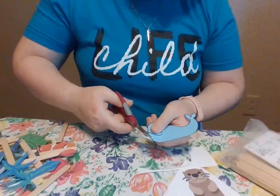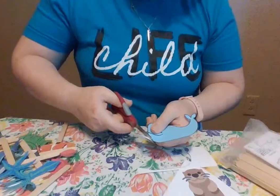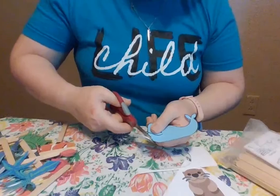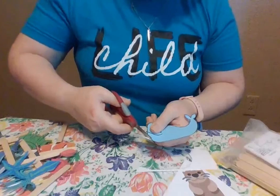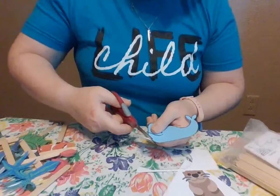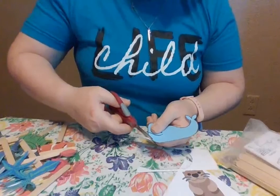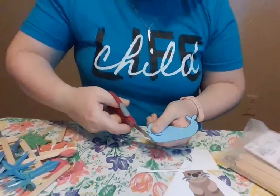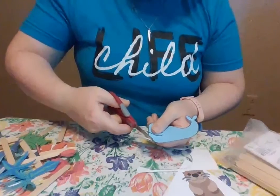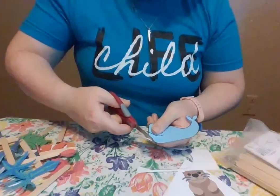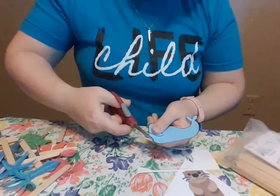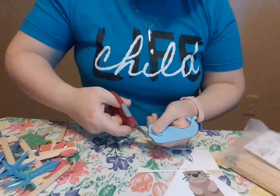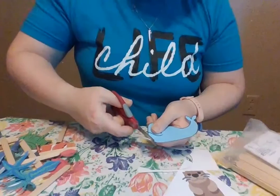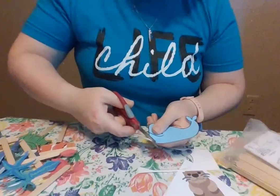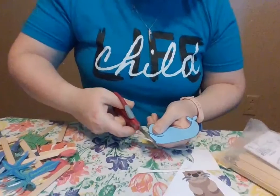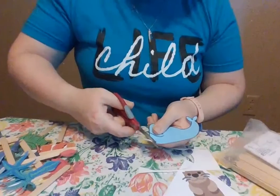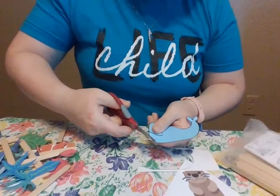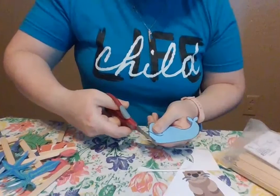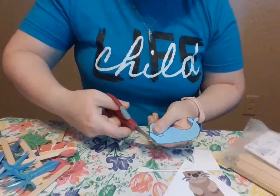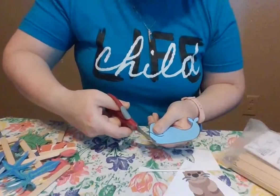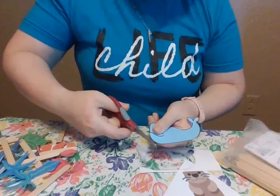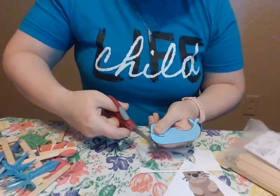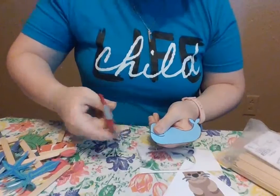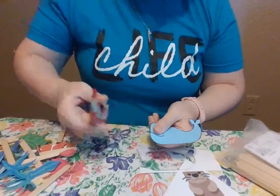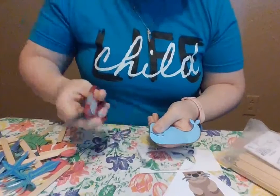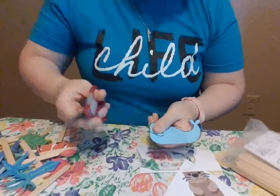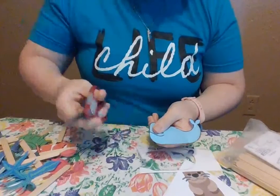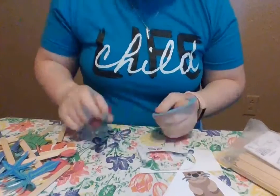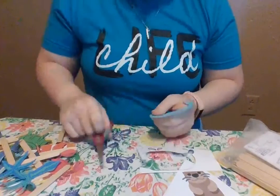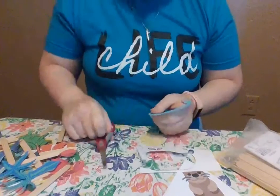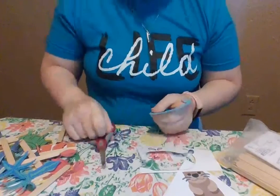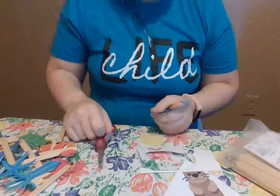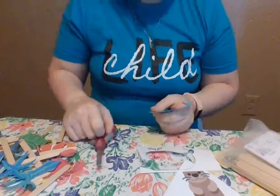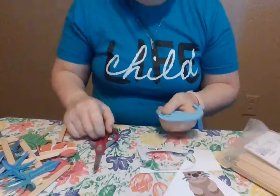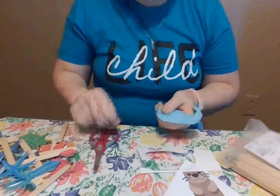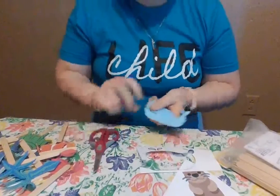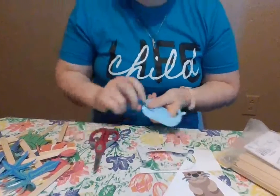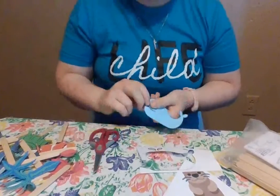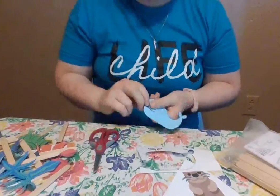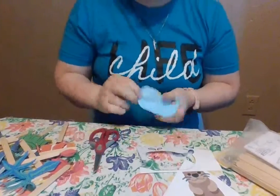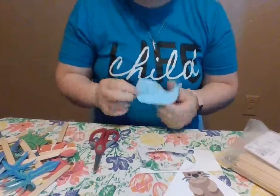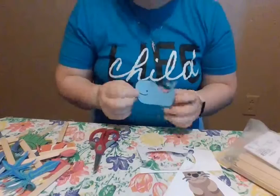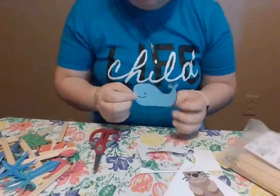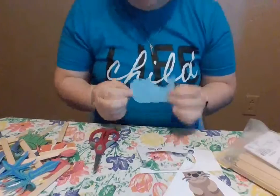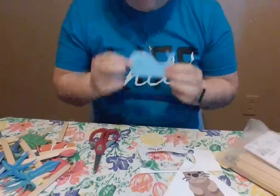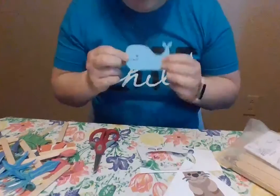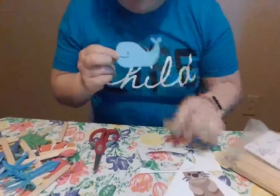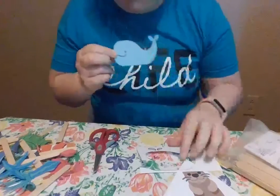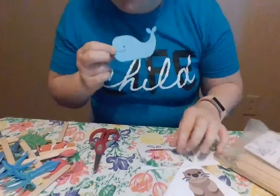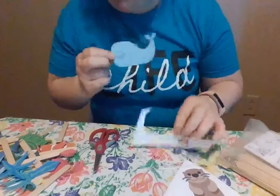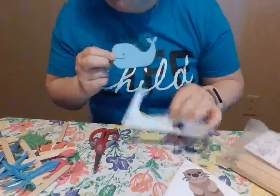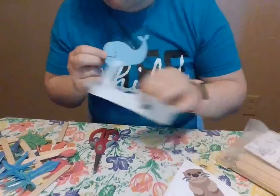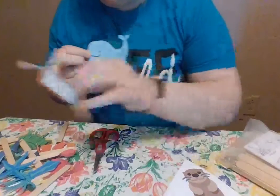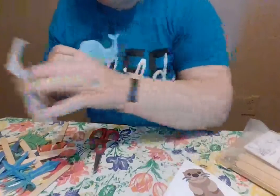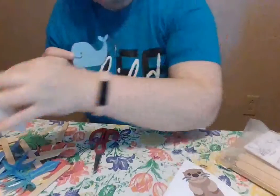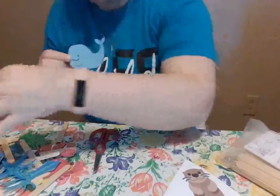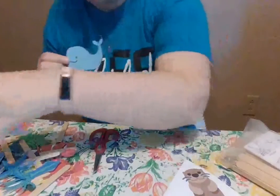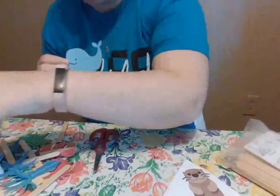or make them a little more waterproof so that if they get wet, they won't get ruined, is you could laminate them if you have a